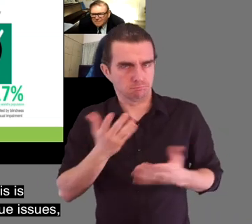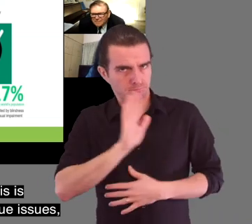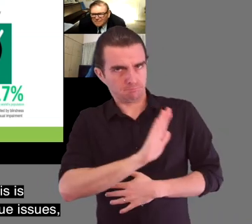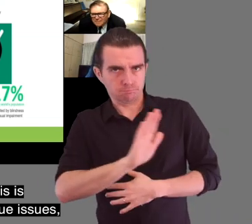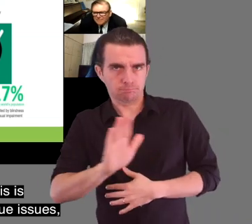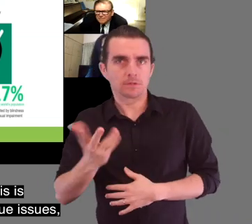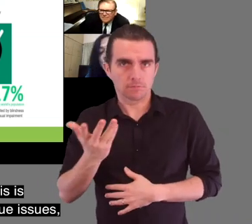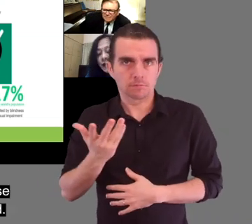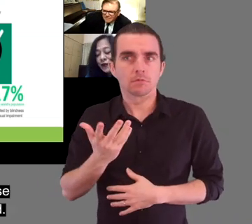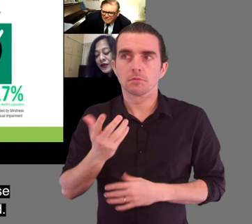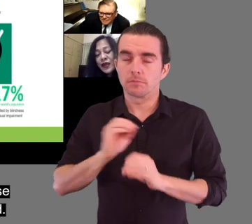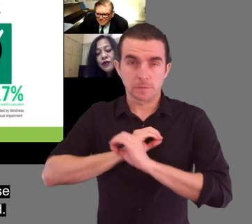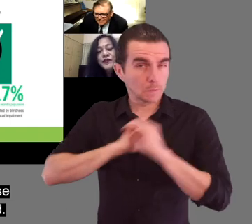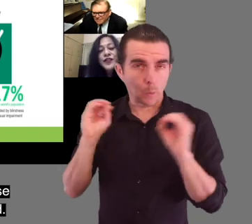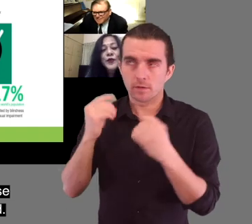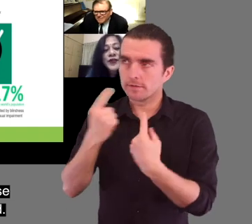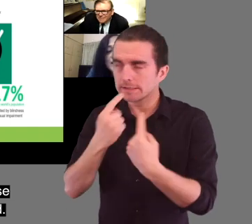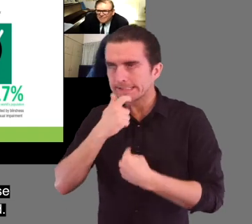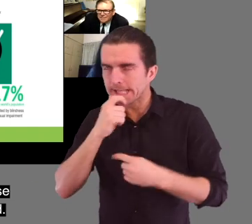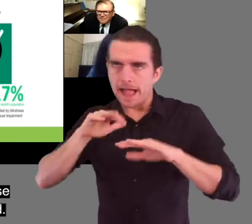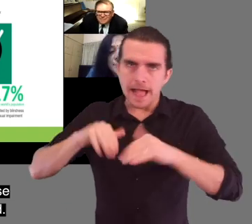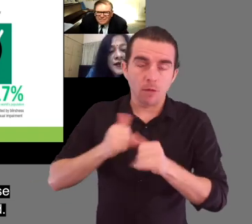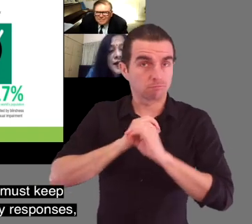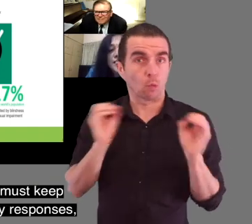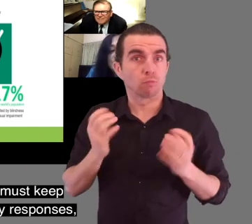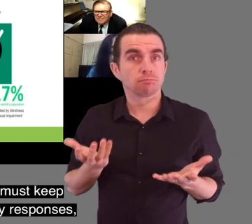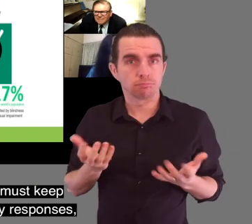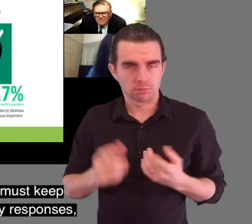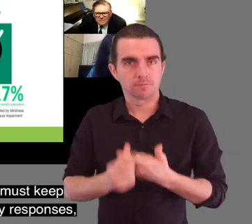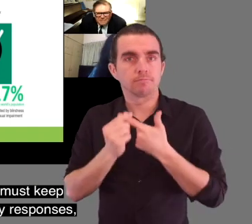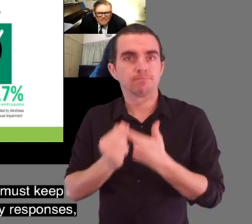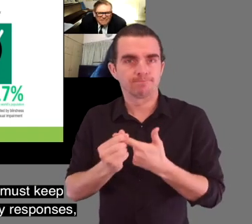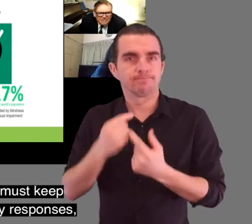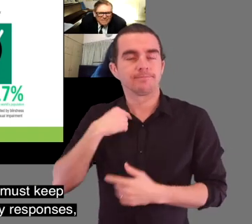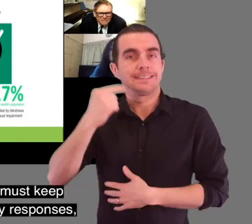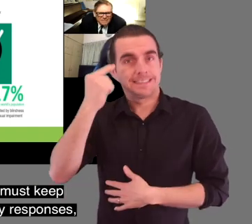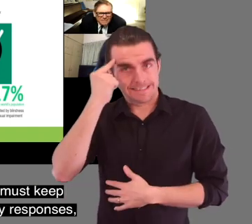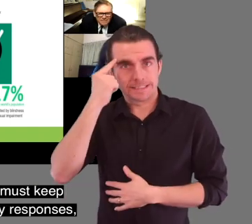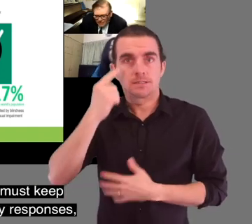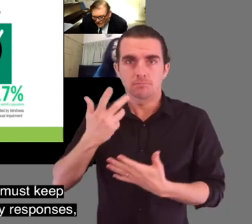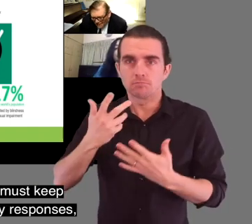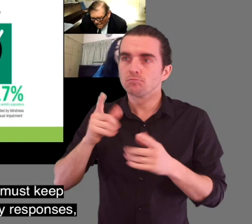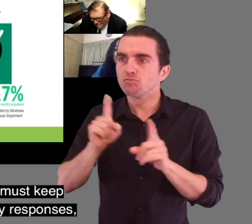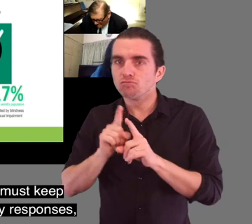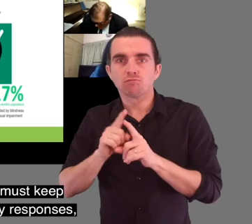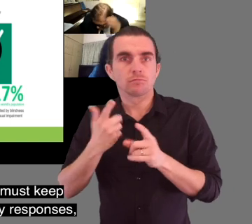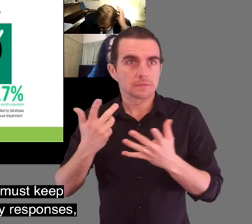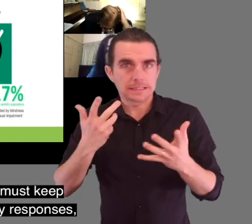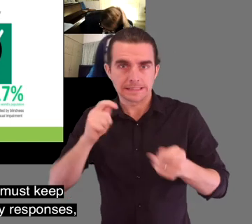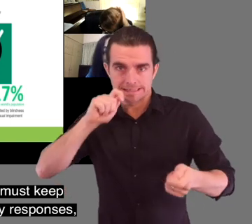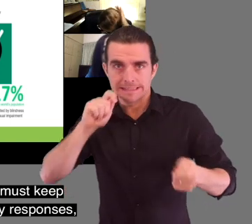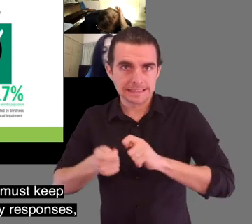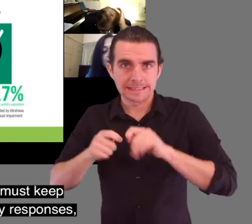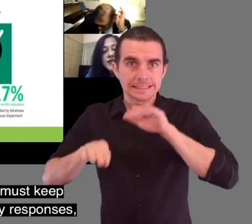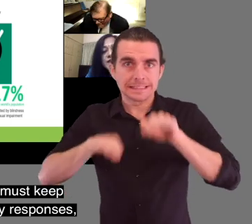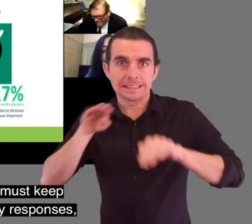challenges, unique issues, but none of these were discussed. The second concern we must keep in mind while designing